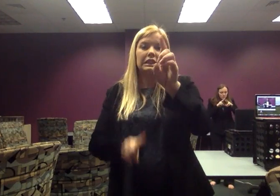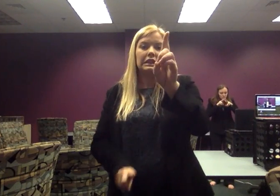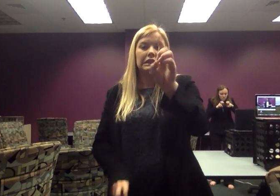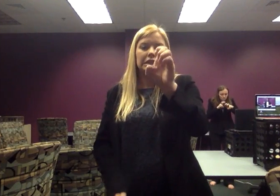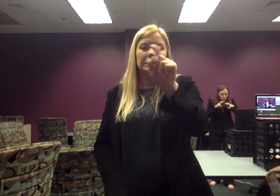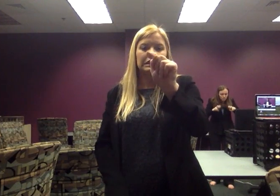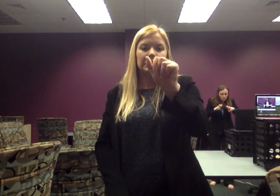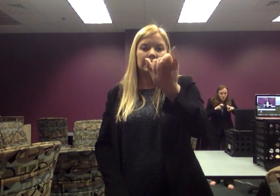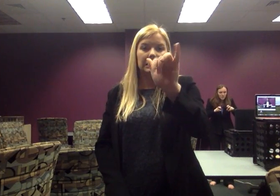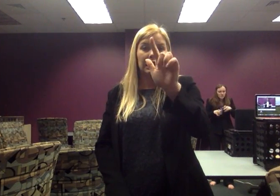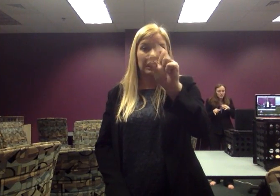glass.